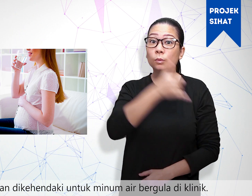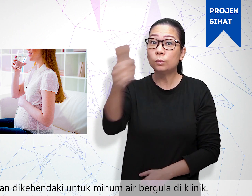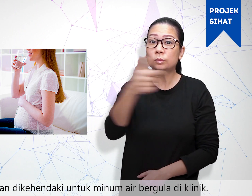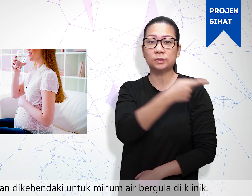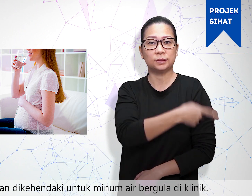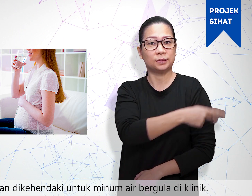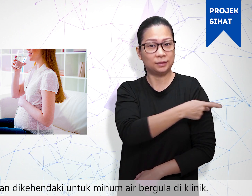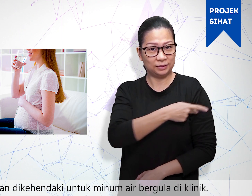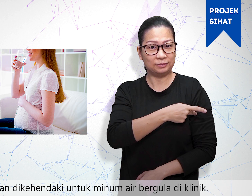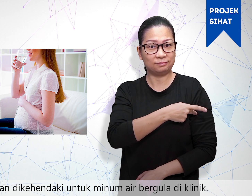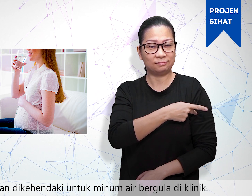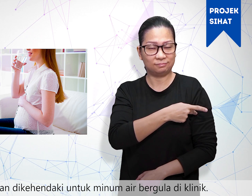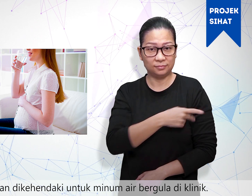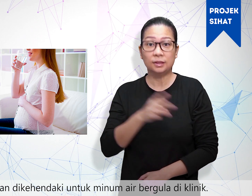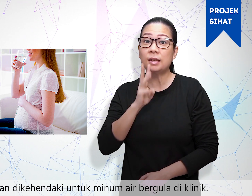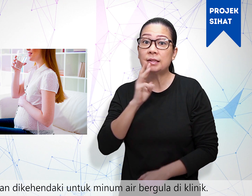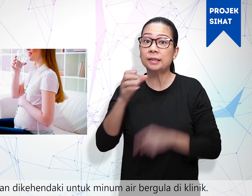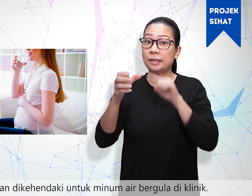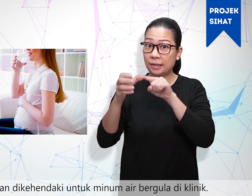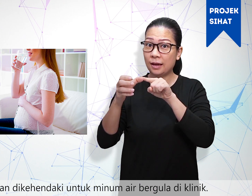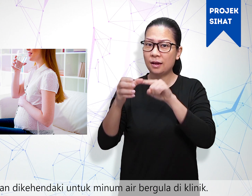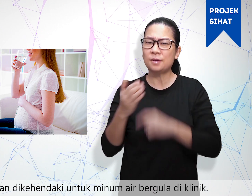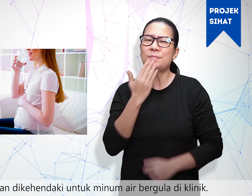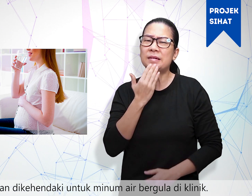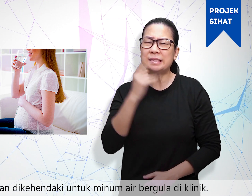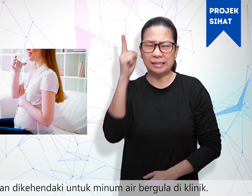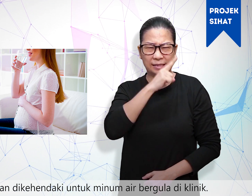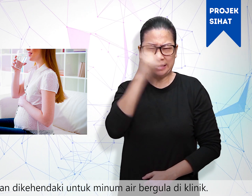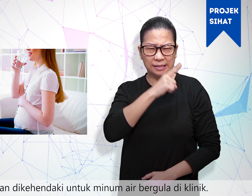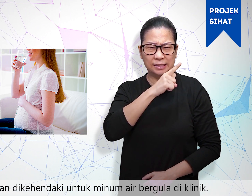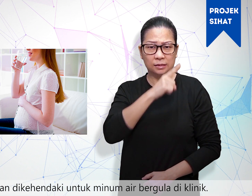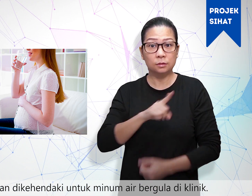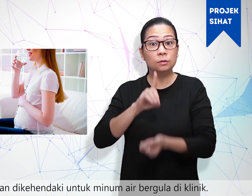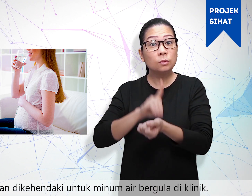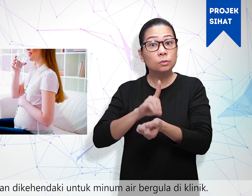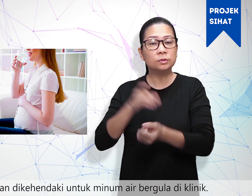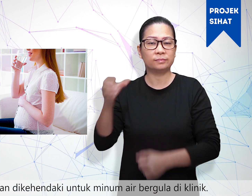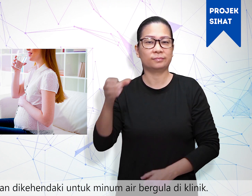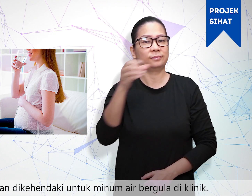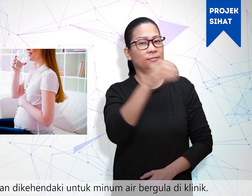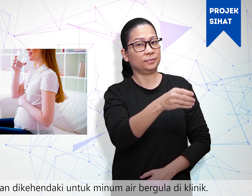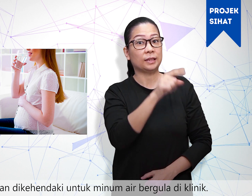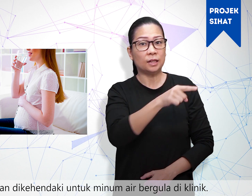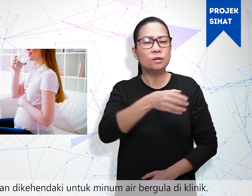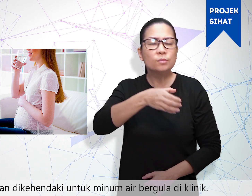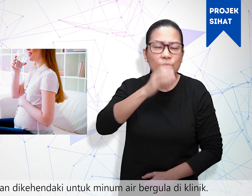You will be asked to drink a sweet solution at the clinic.